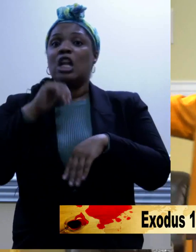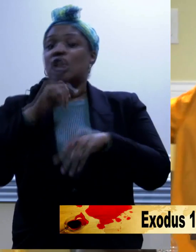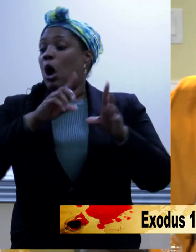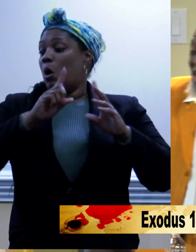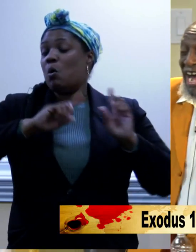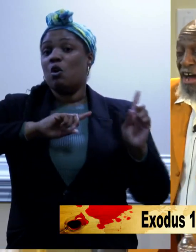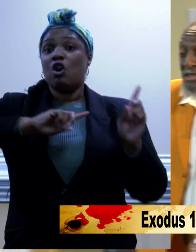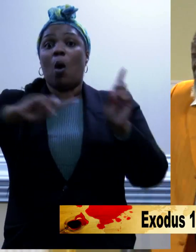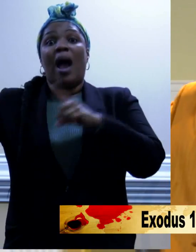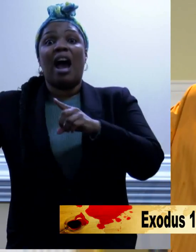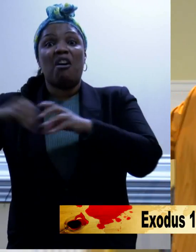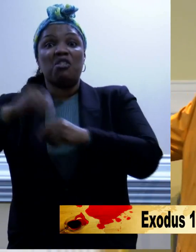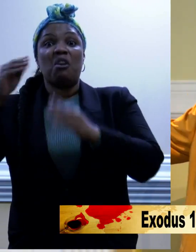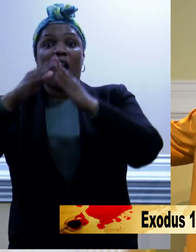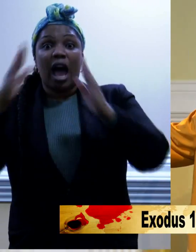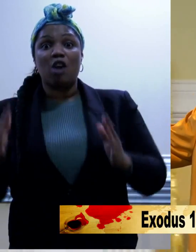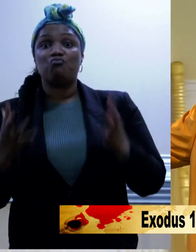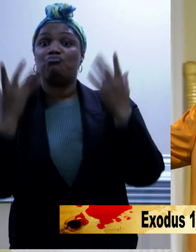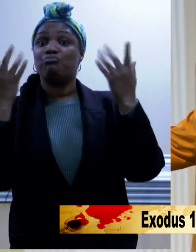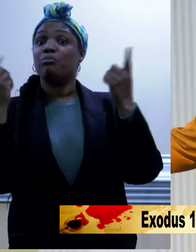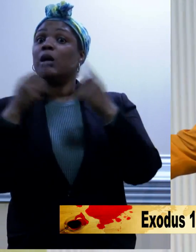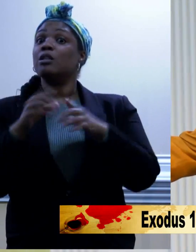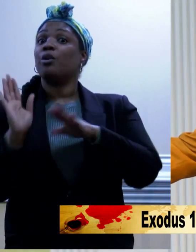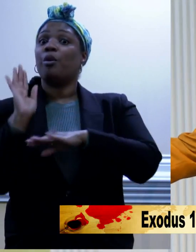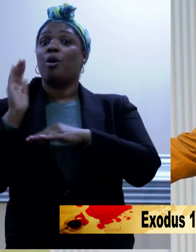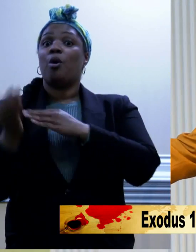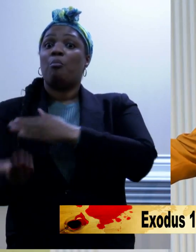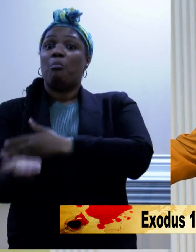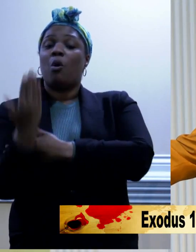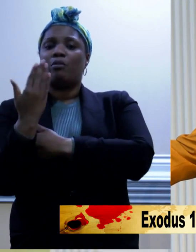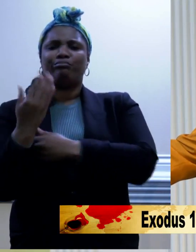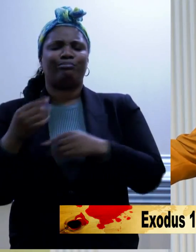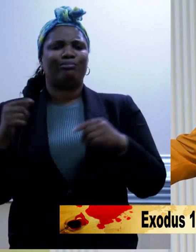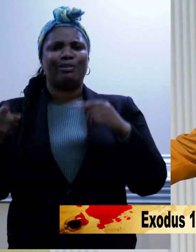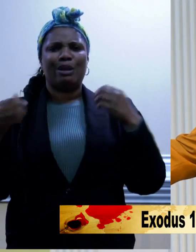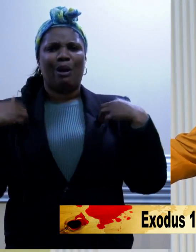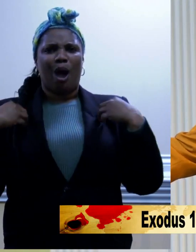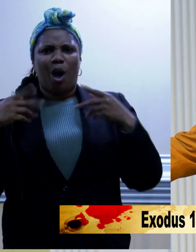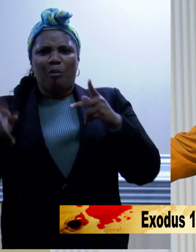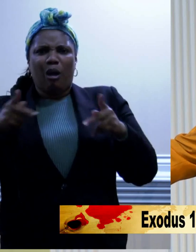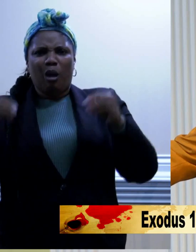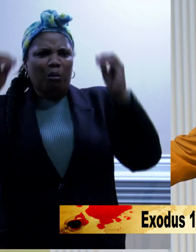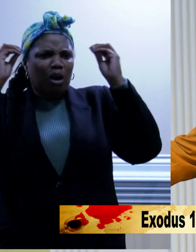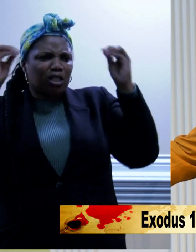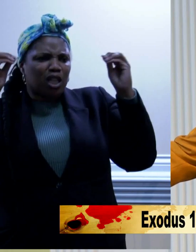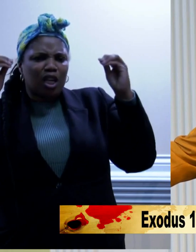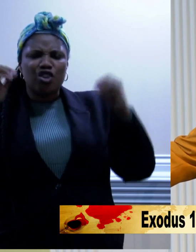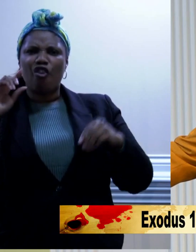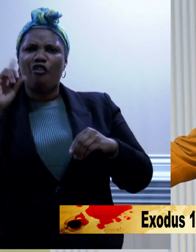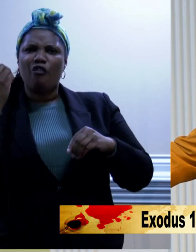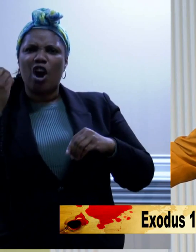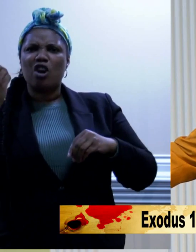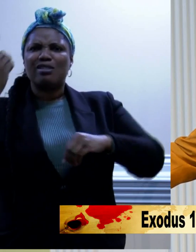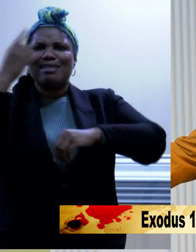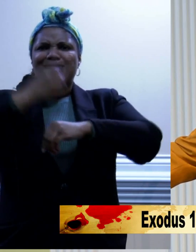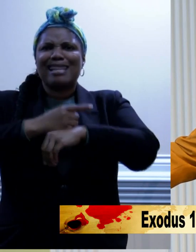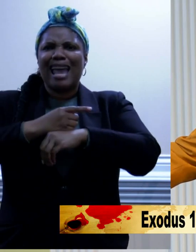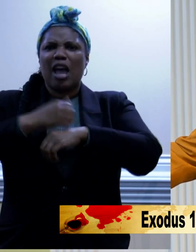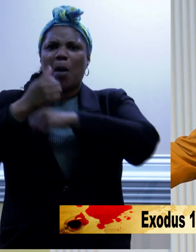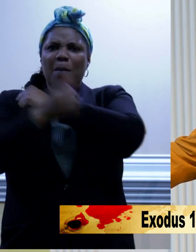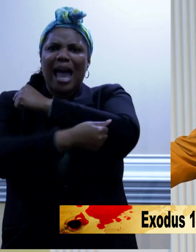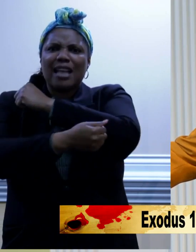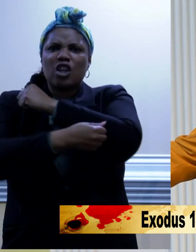out of your house until the morning. You know, we have some people out here teaching that the Passover and the first day of the unleavened bread is the same